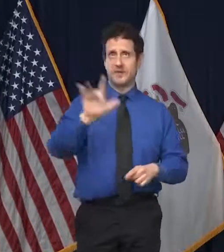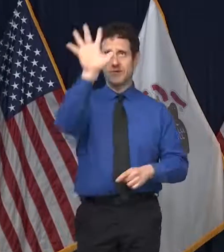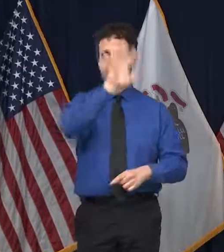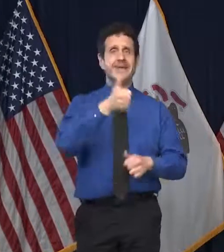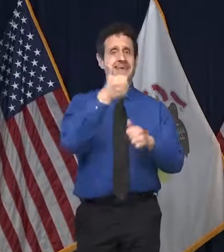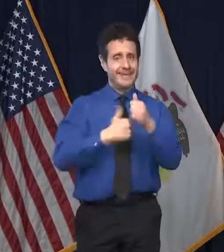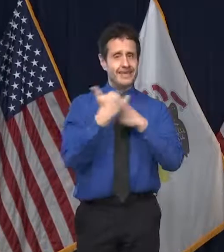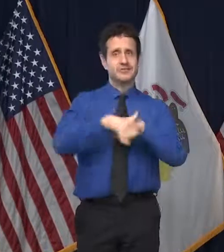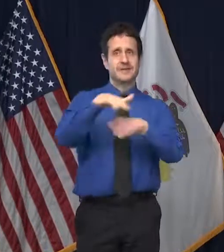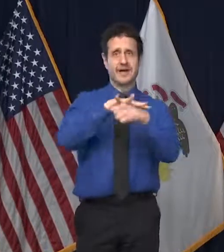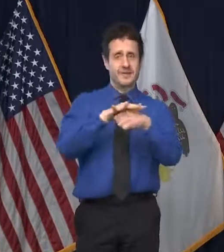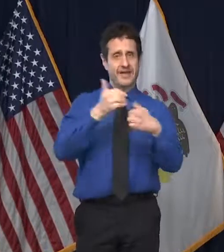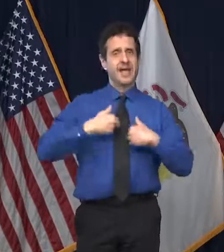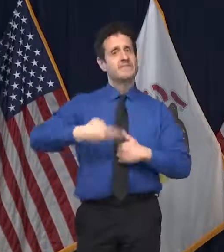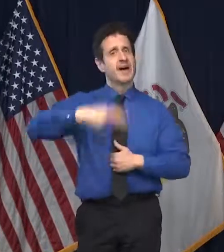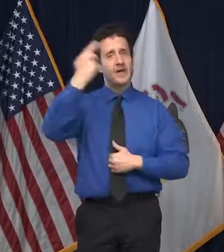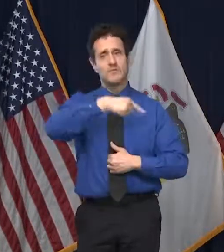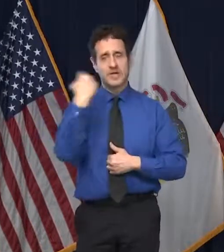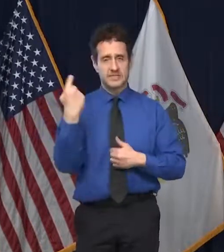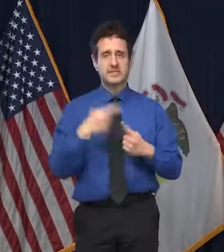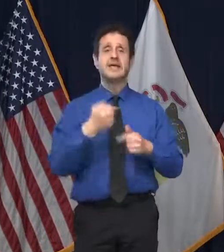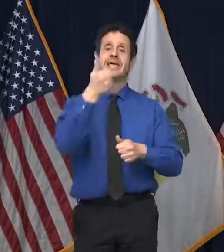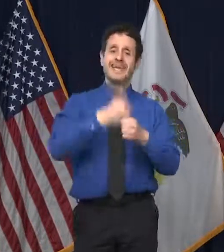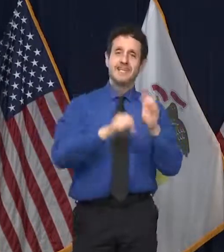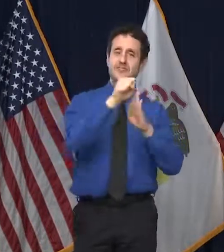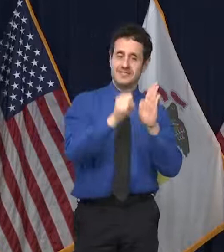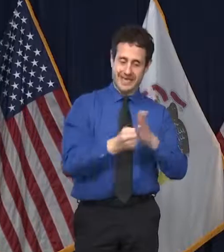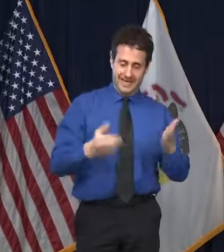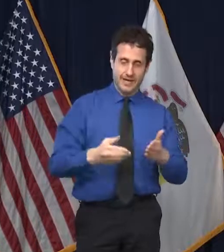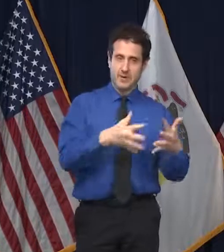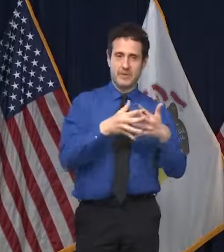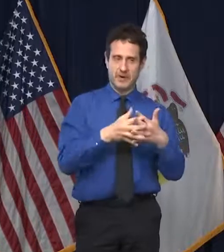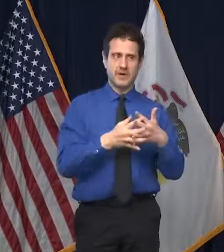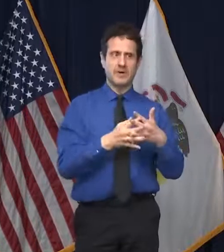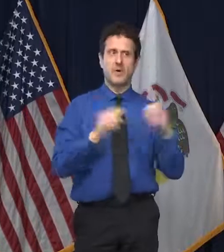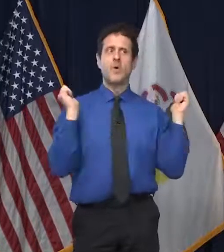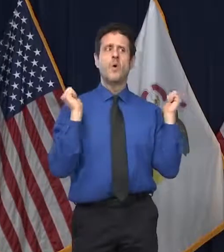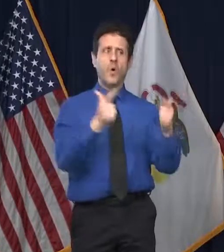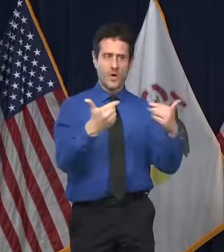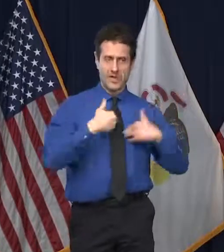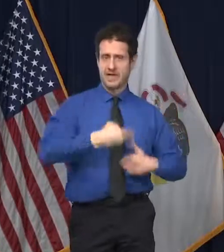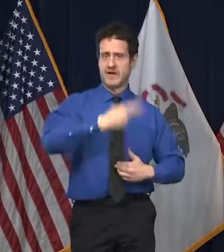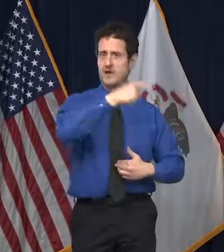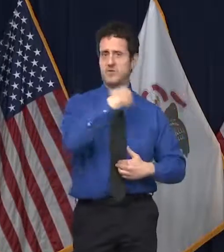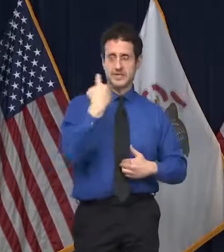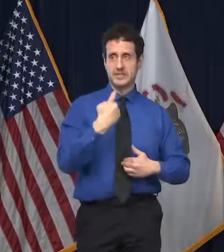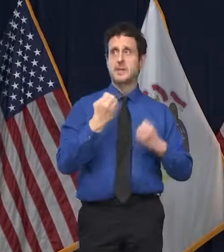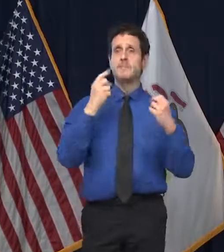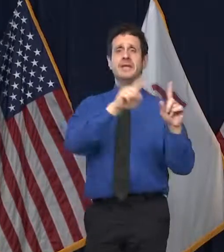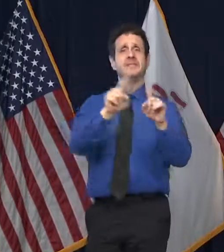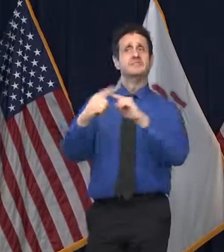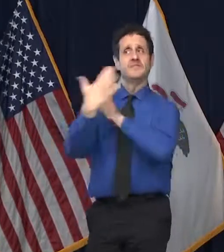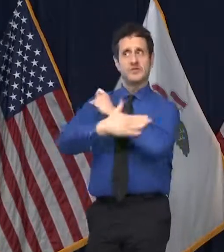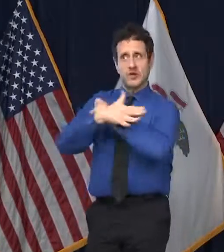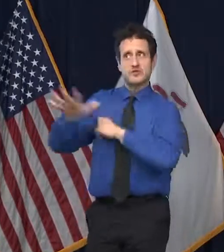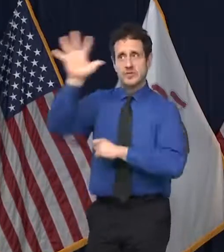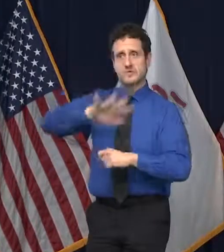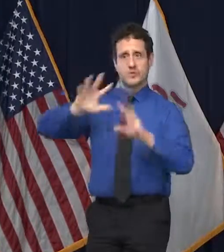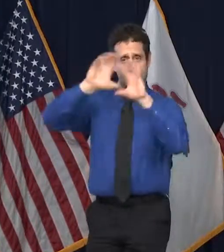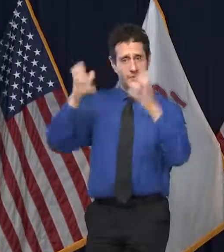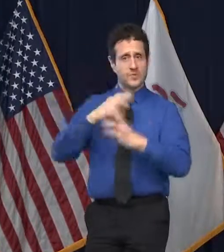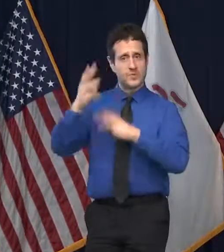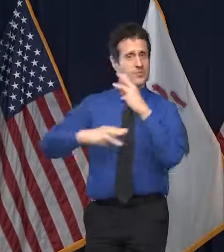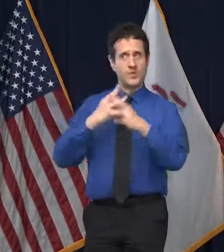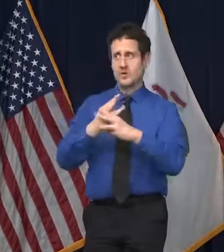in Illinois, that includes almost every state in the United States, and many countries around the world. Visiting